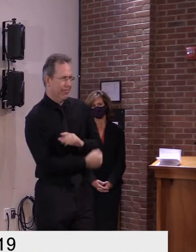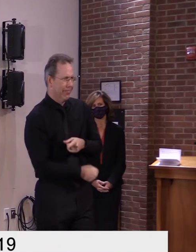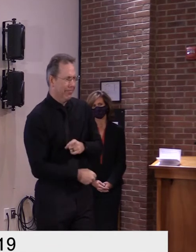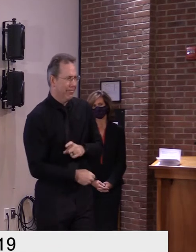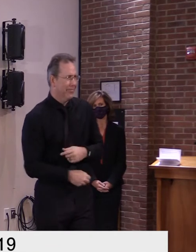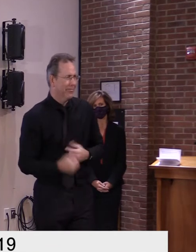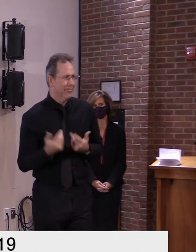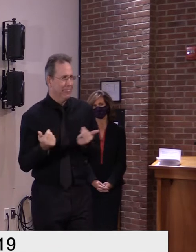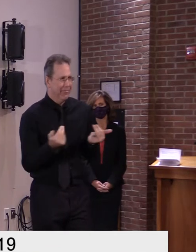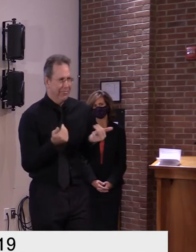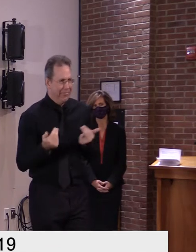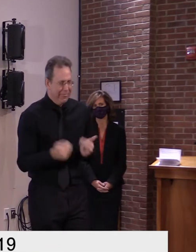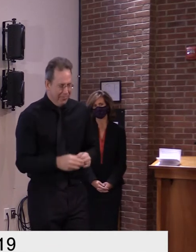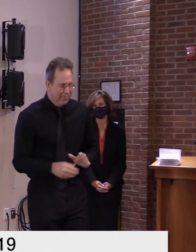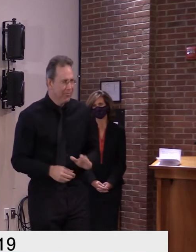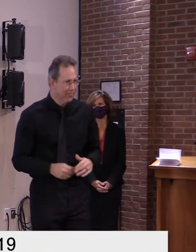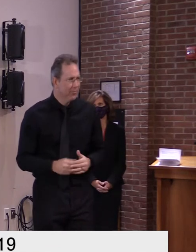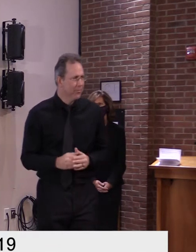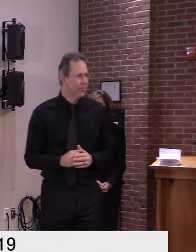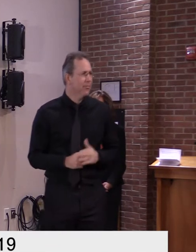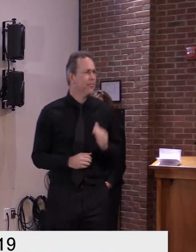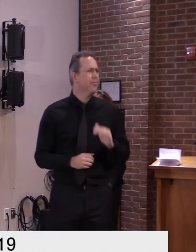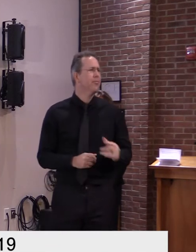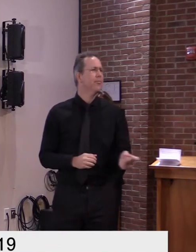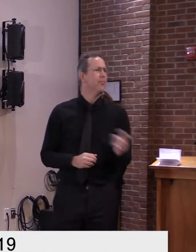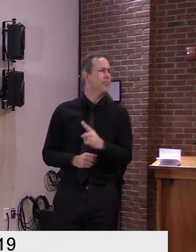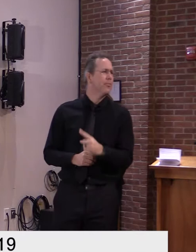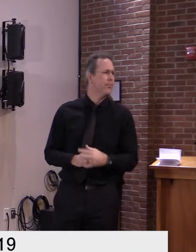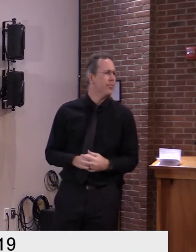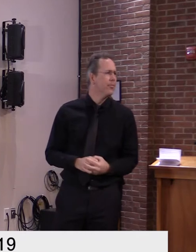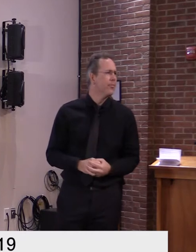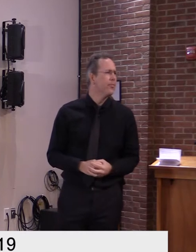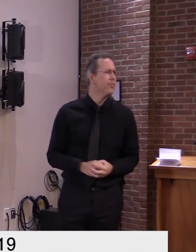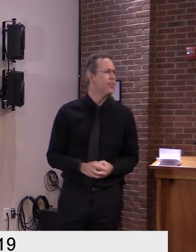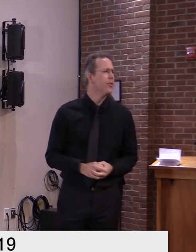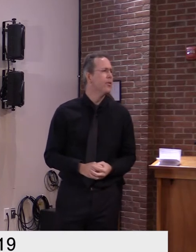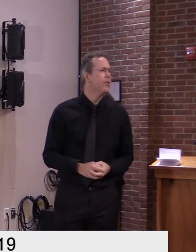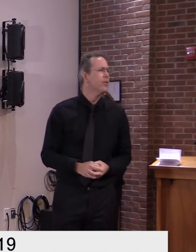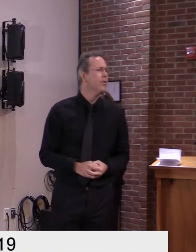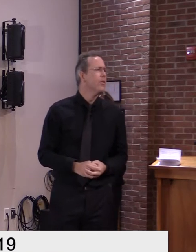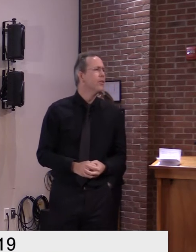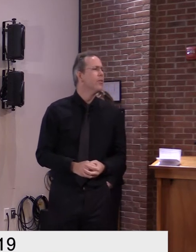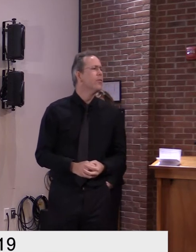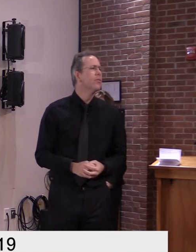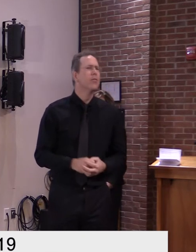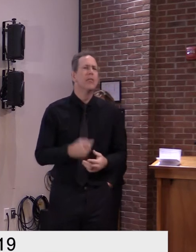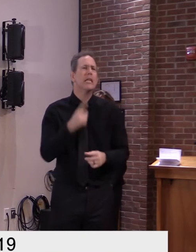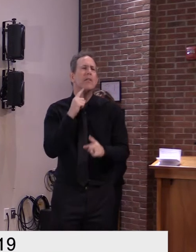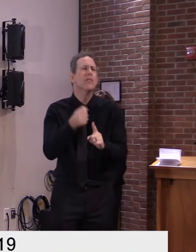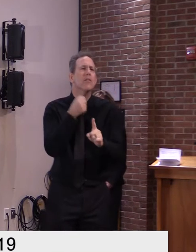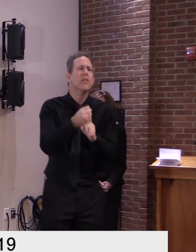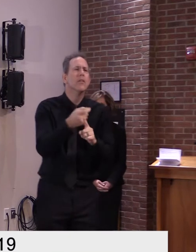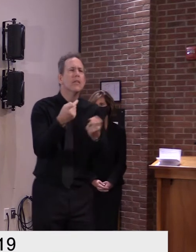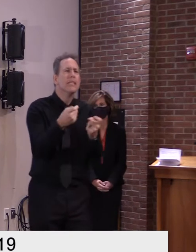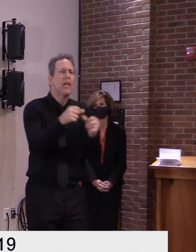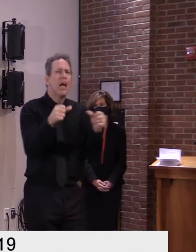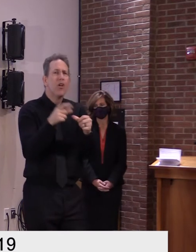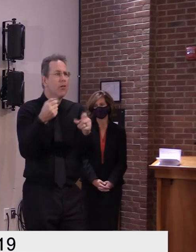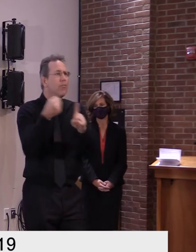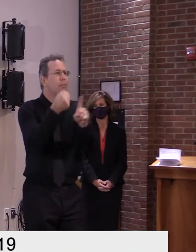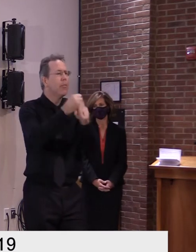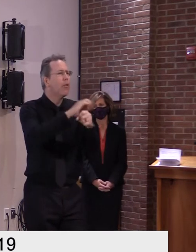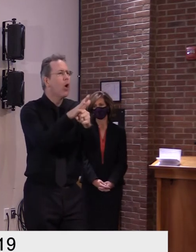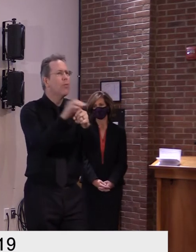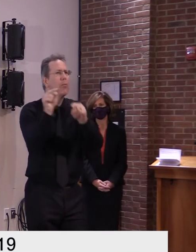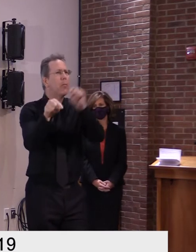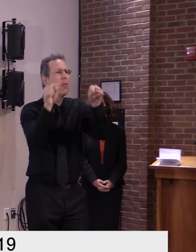that we can reassure the public? Well, again, we will continue to monitor the data, whatever we